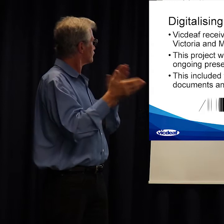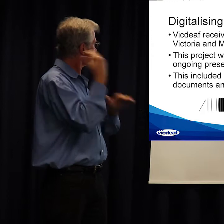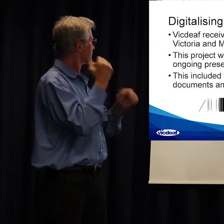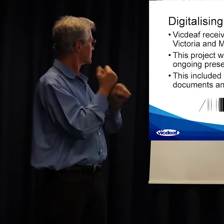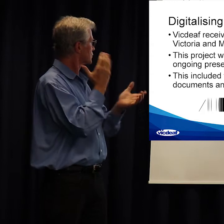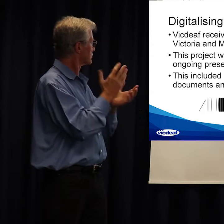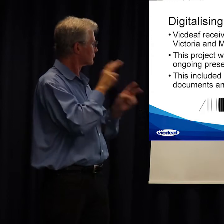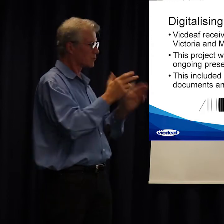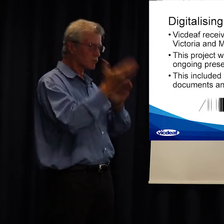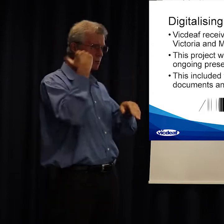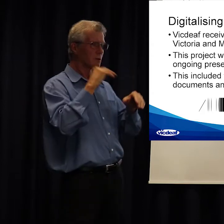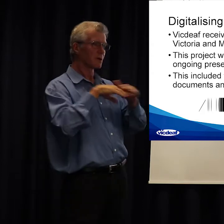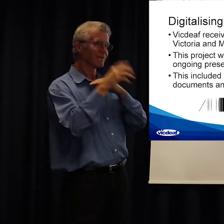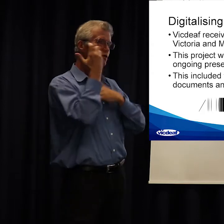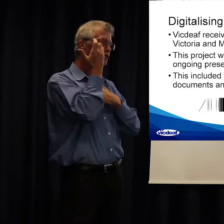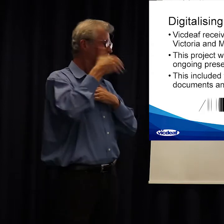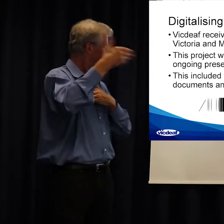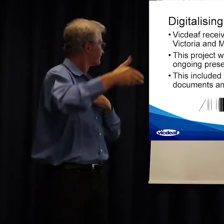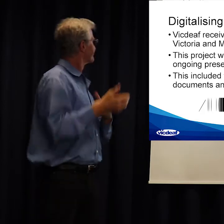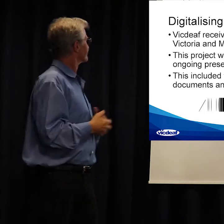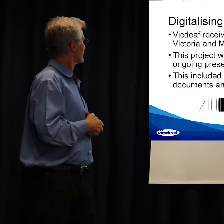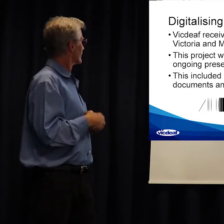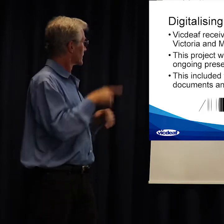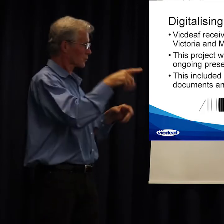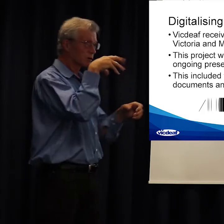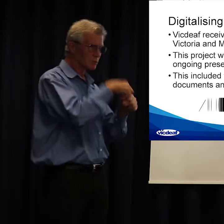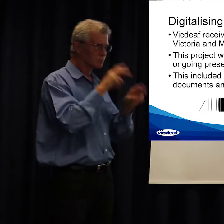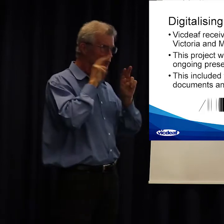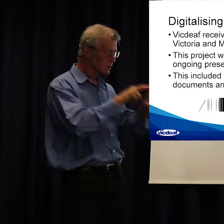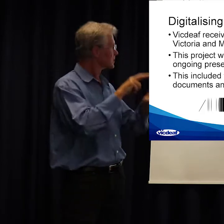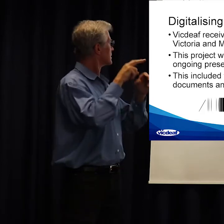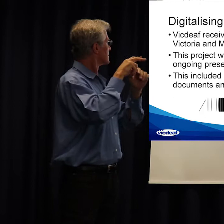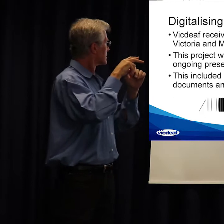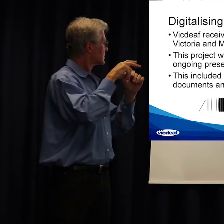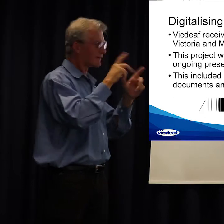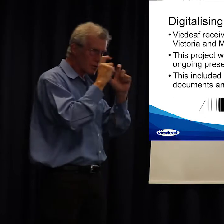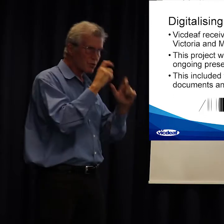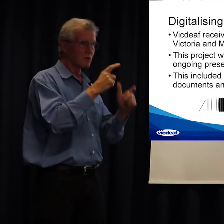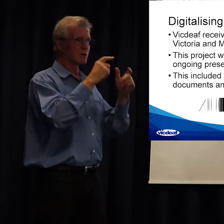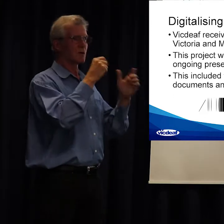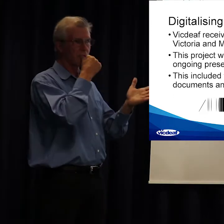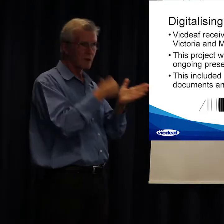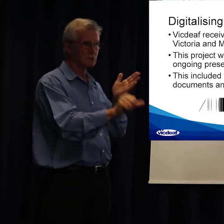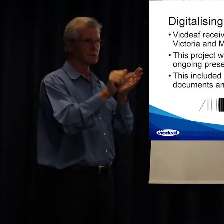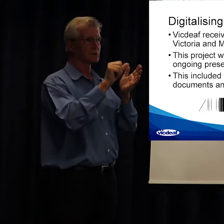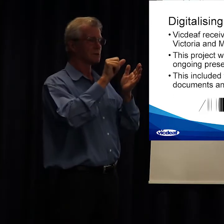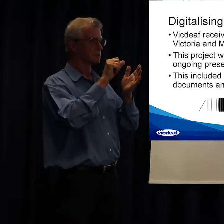the ongoing preservation of deaf history for future generations. So the preservation was